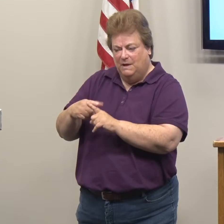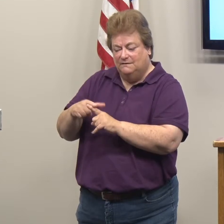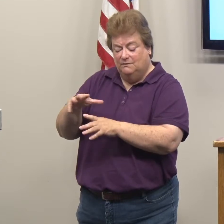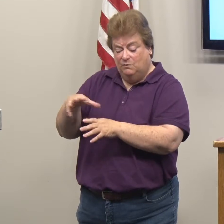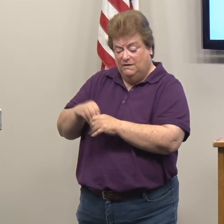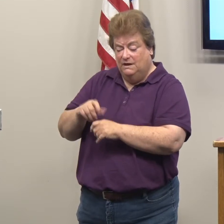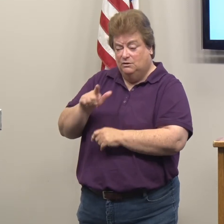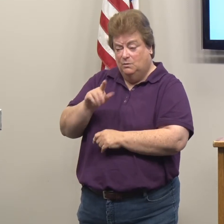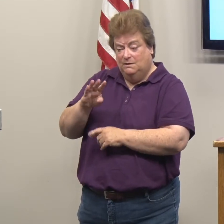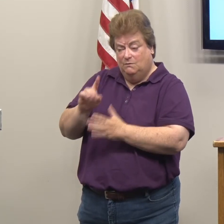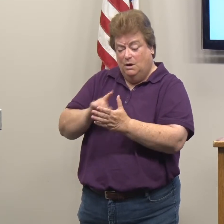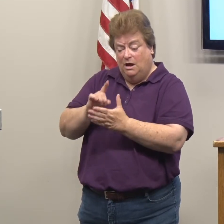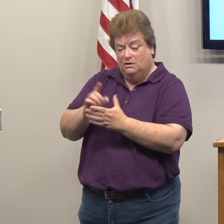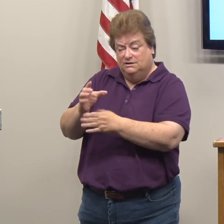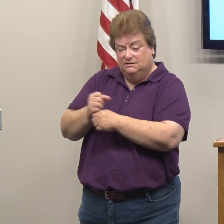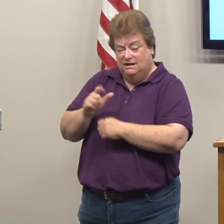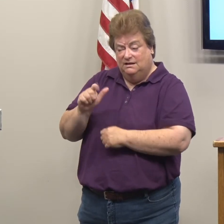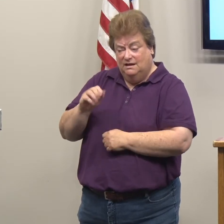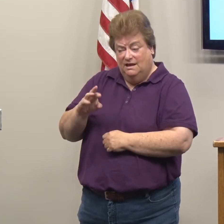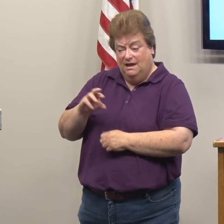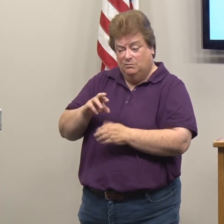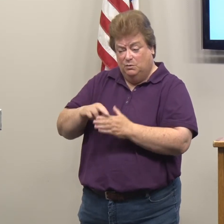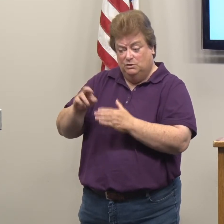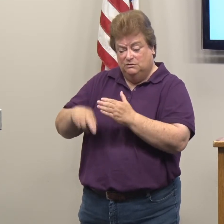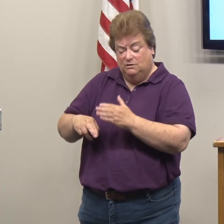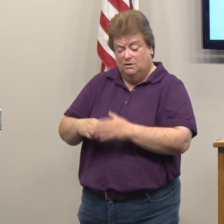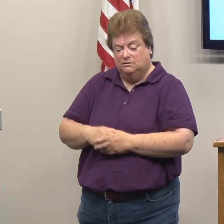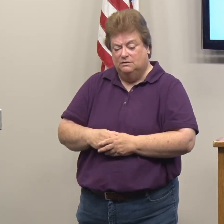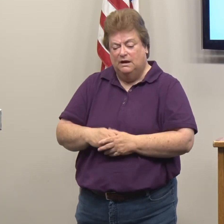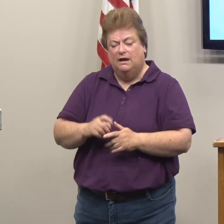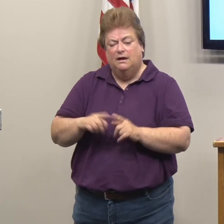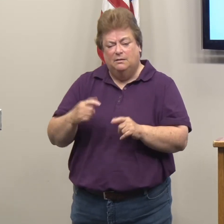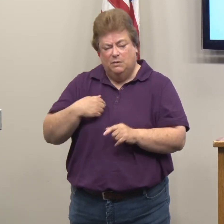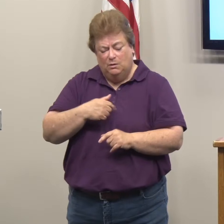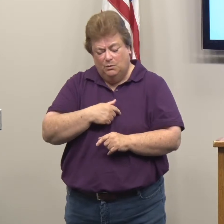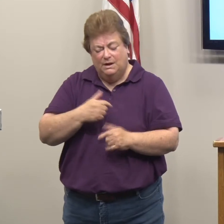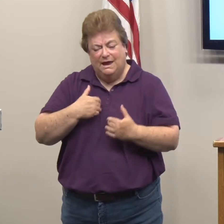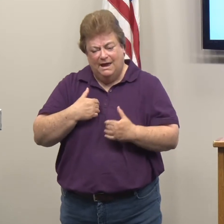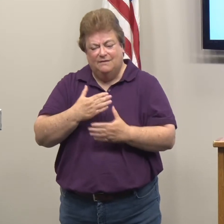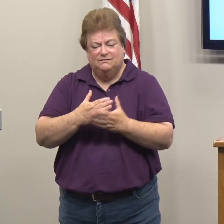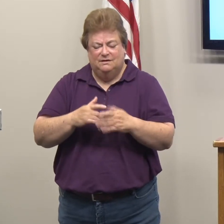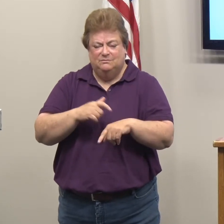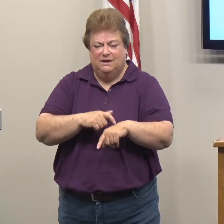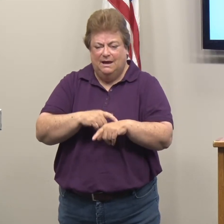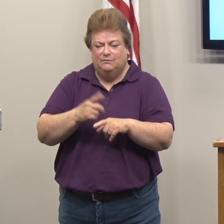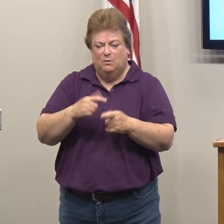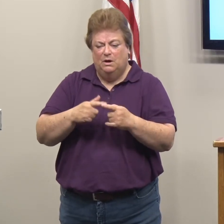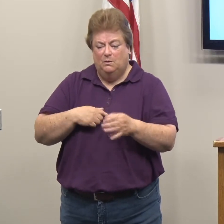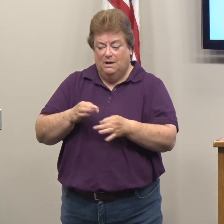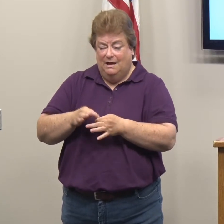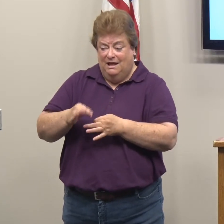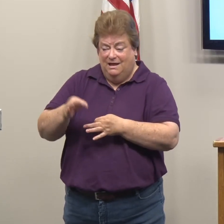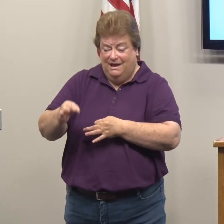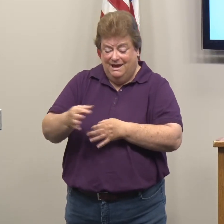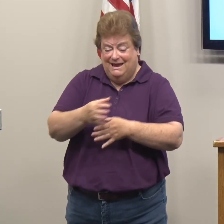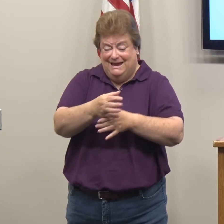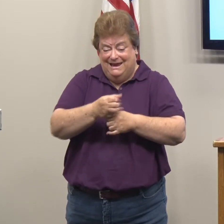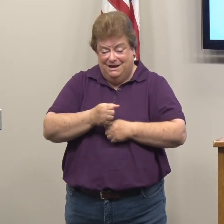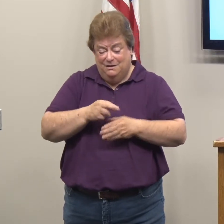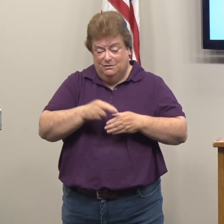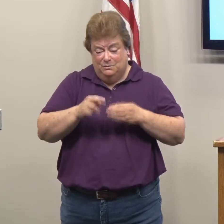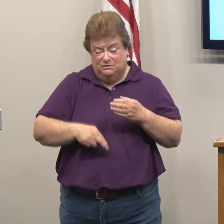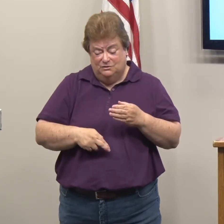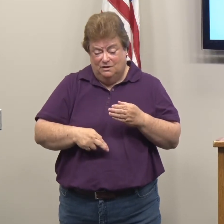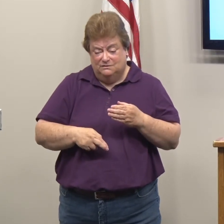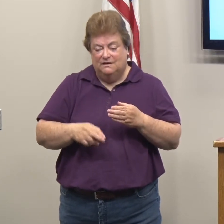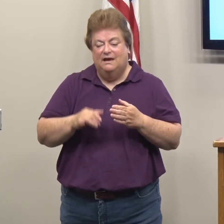receiving the lab result. However, as we mentioned, we have experienced times when there have been delays in getting lab testing results,